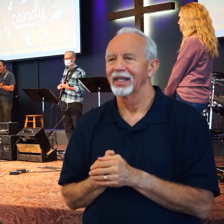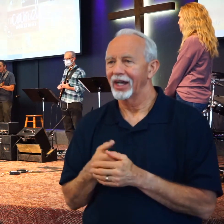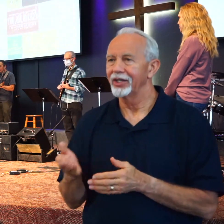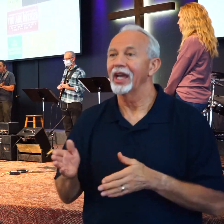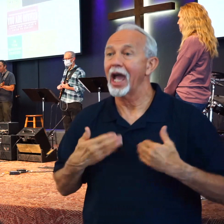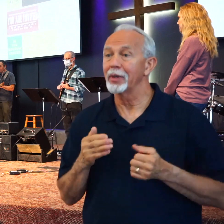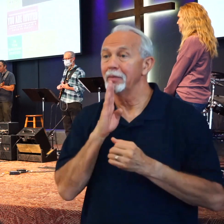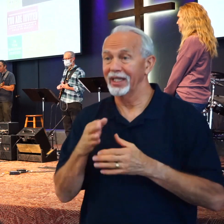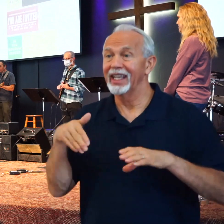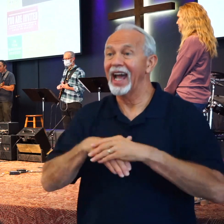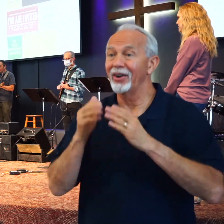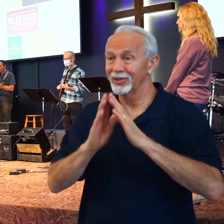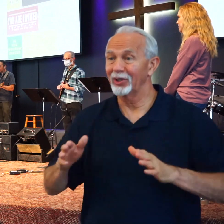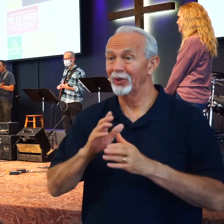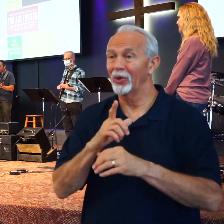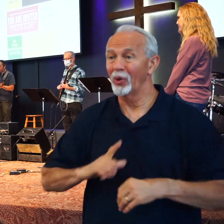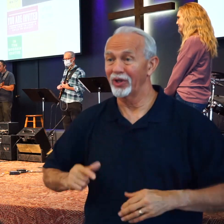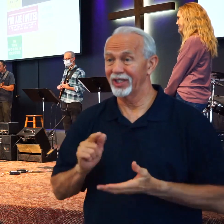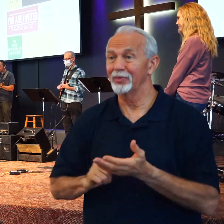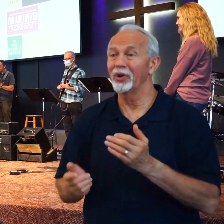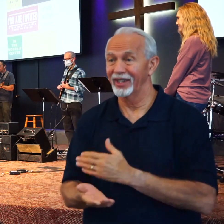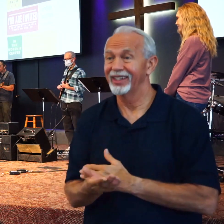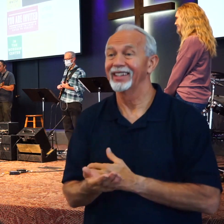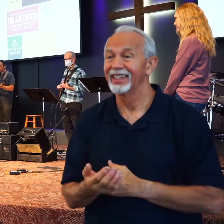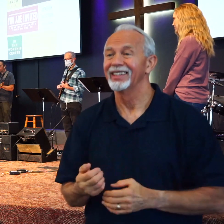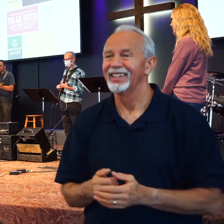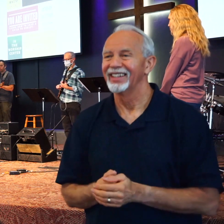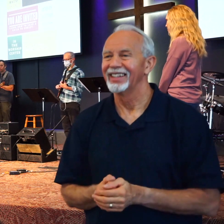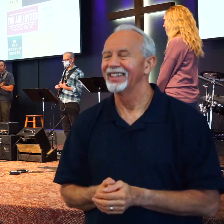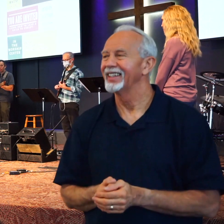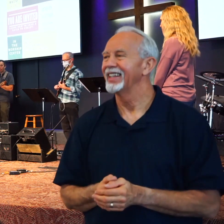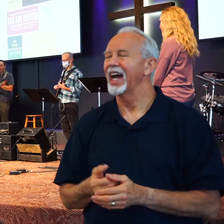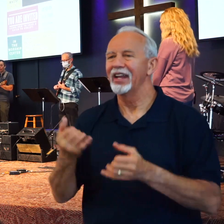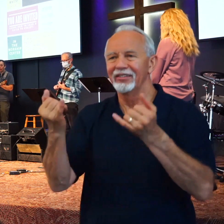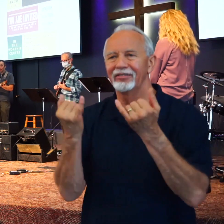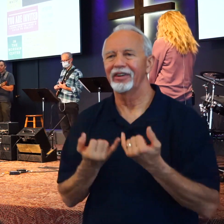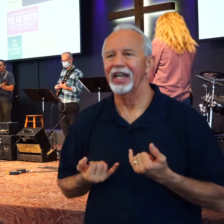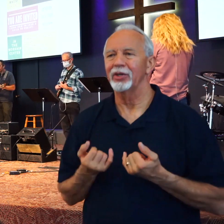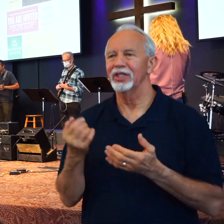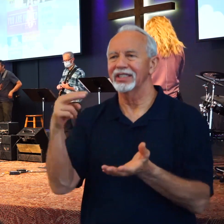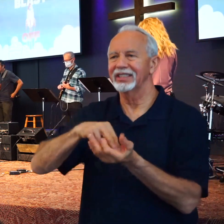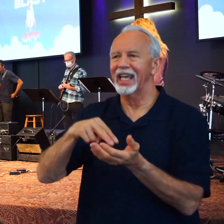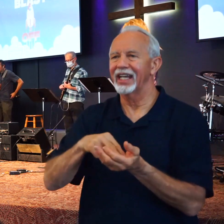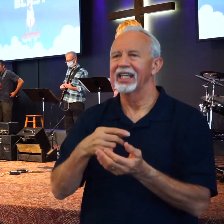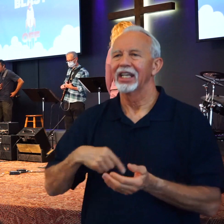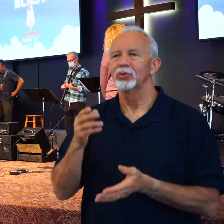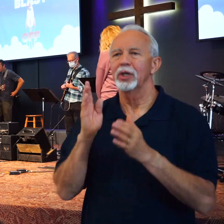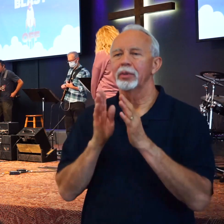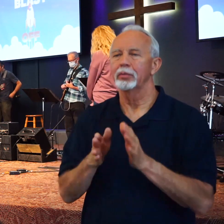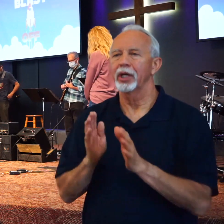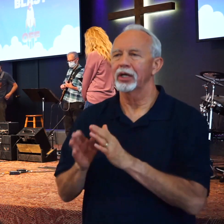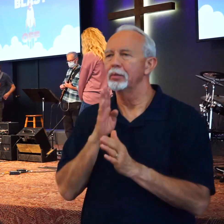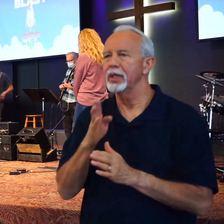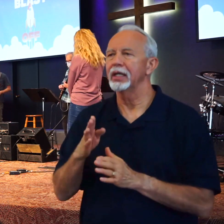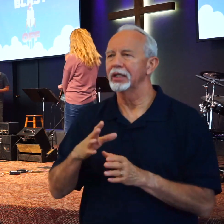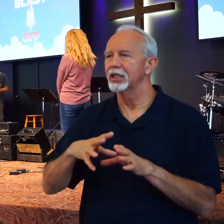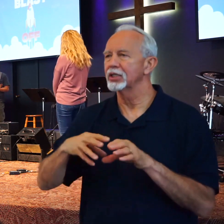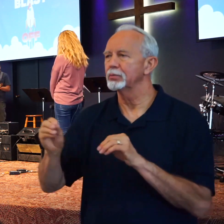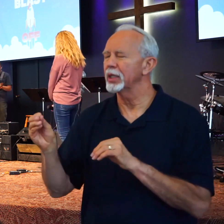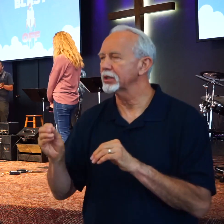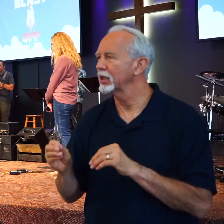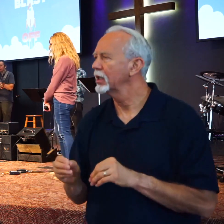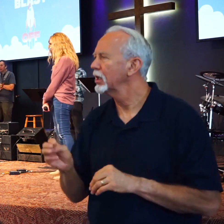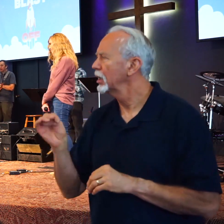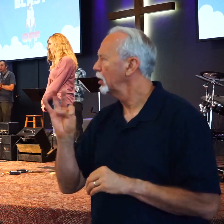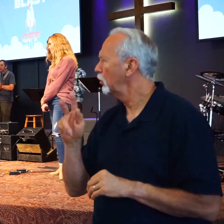in the house of the Lord this morning? All right. Well, I invite you to stand this morning as we prepare to be dismissed. Mark's come